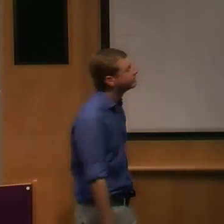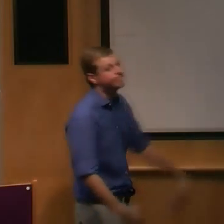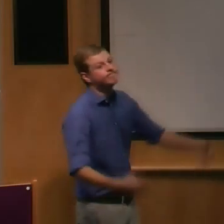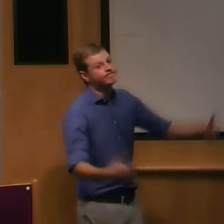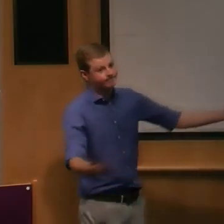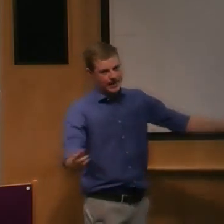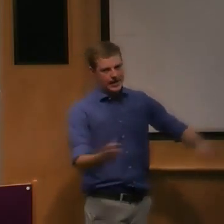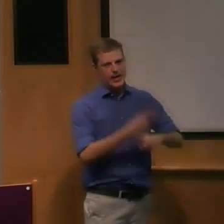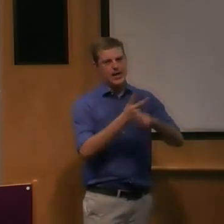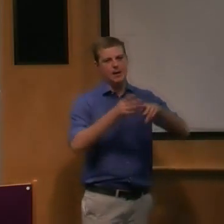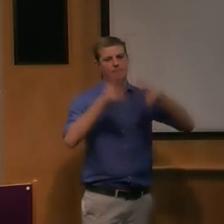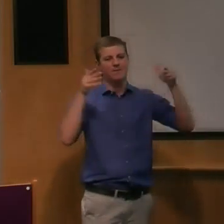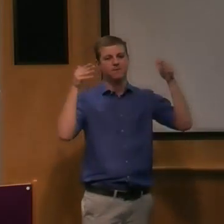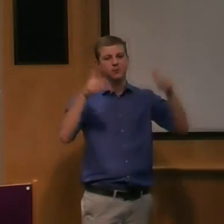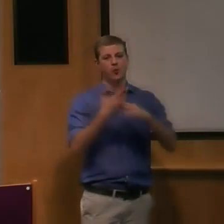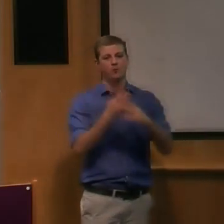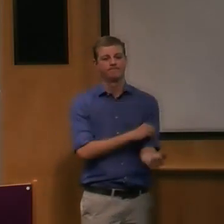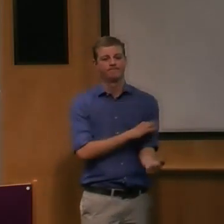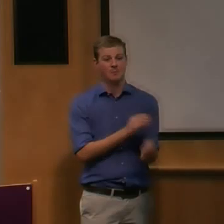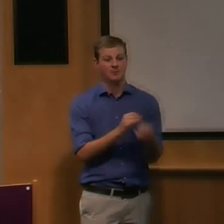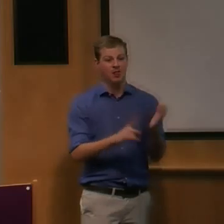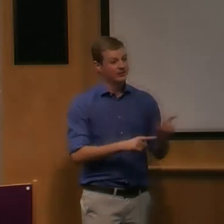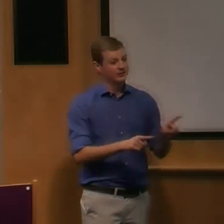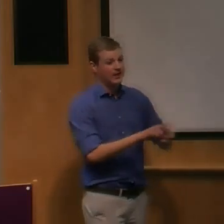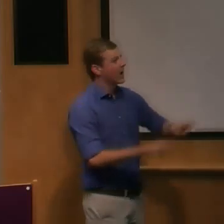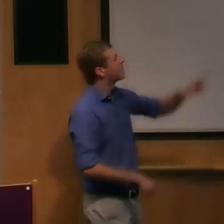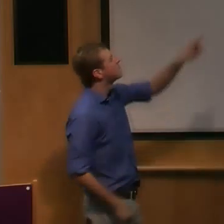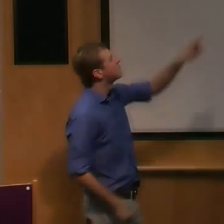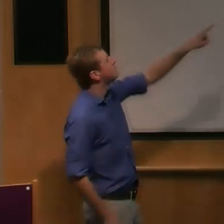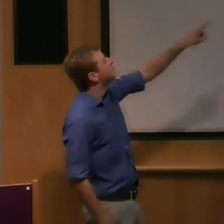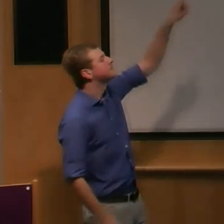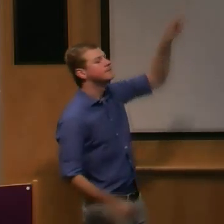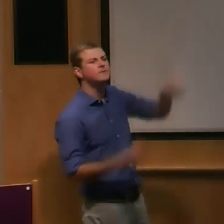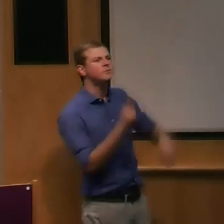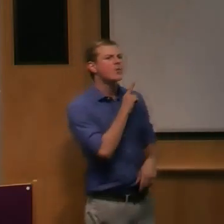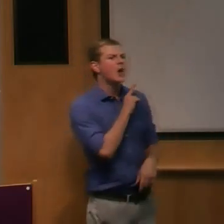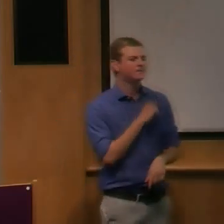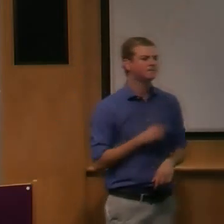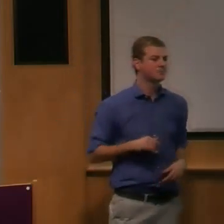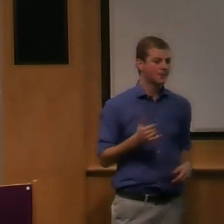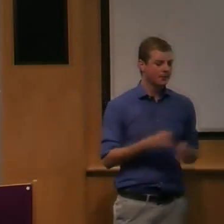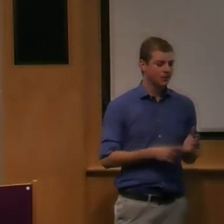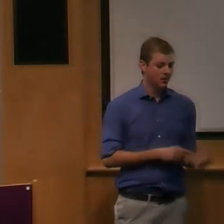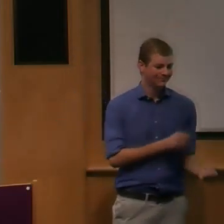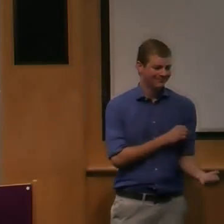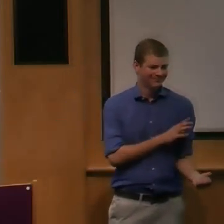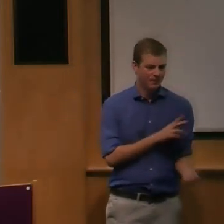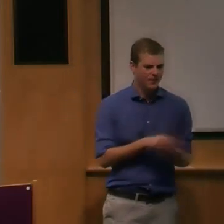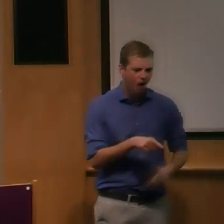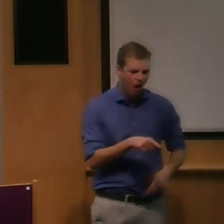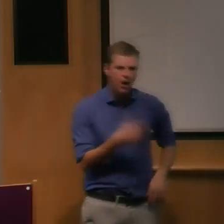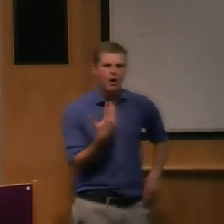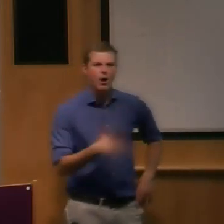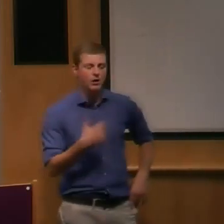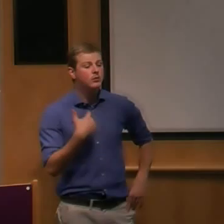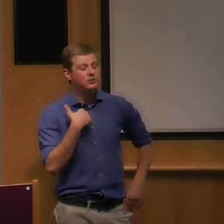need to face up to. And as I say, we need to have a bigger focus on strengthening DSL. And I say that because